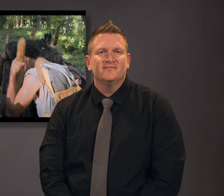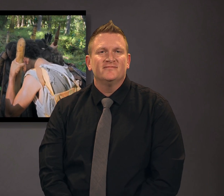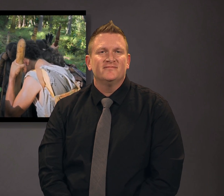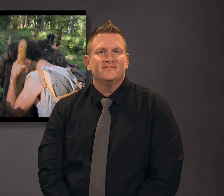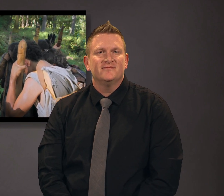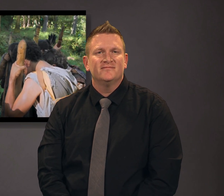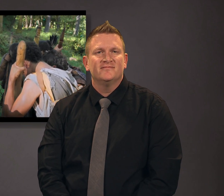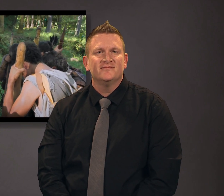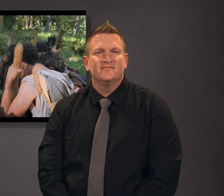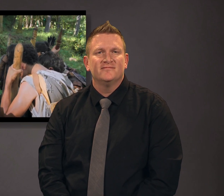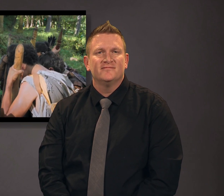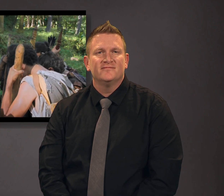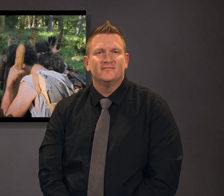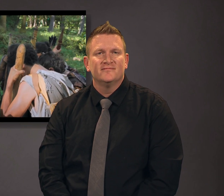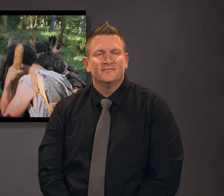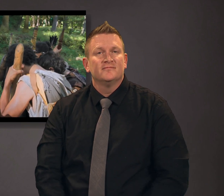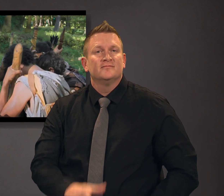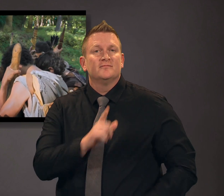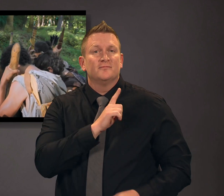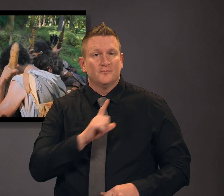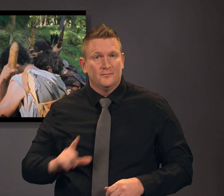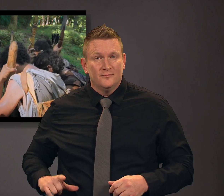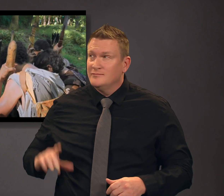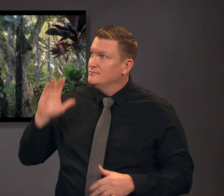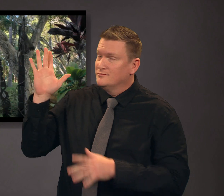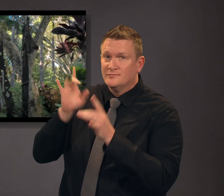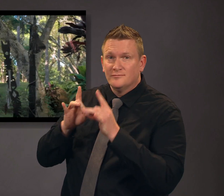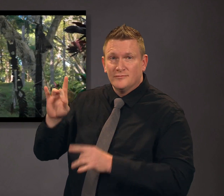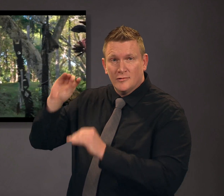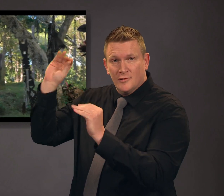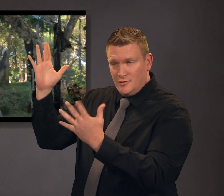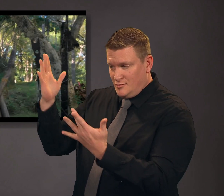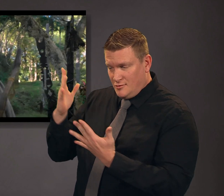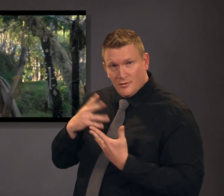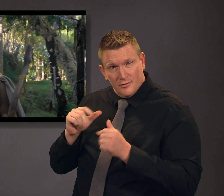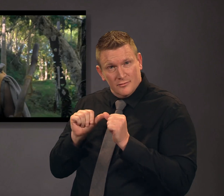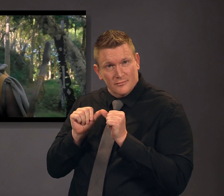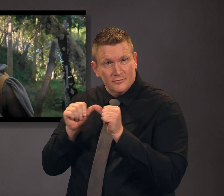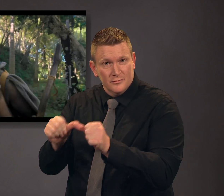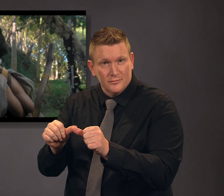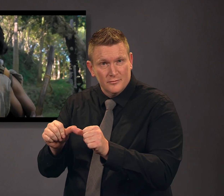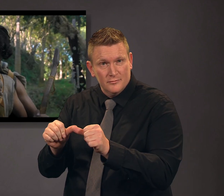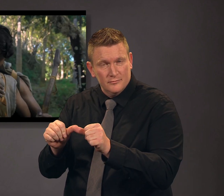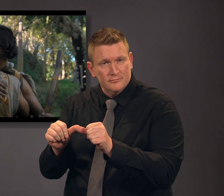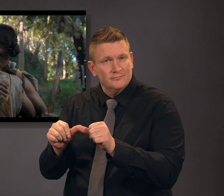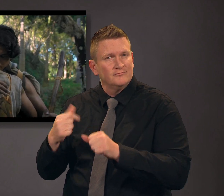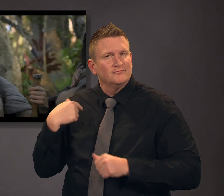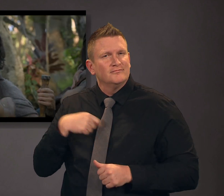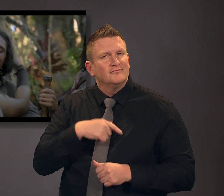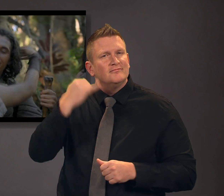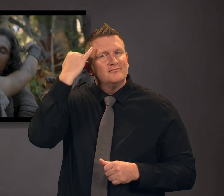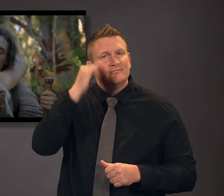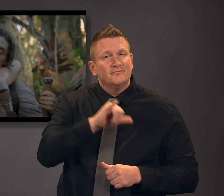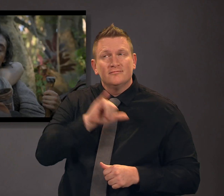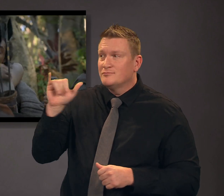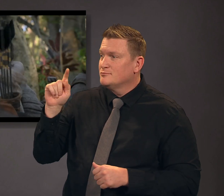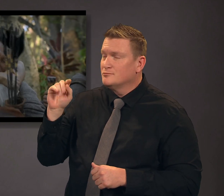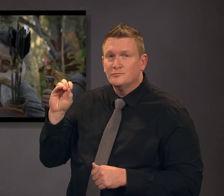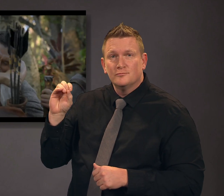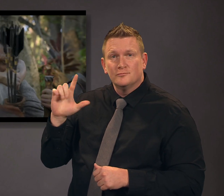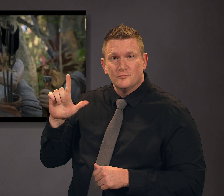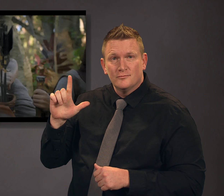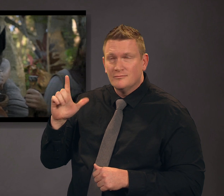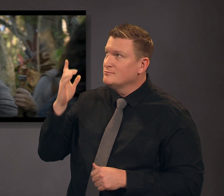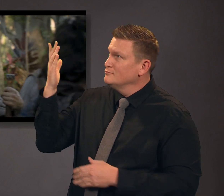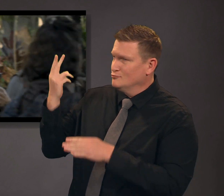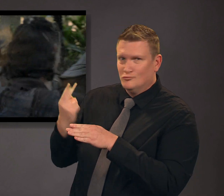grant unto us a portion of thy Spirit to go with us and abide with us, that we might be an instrument in thy hands